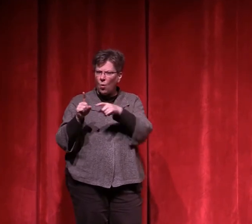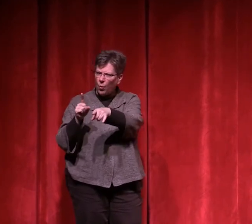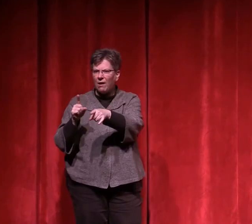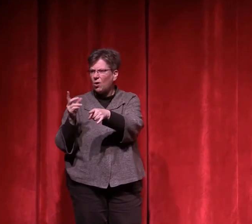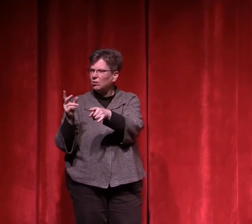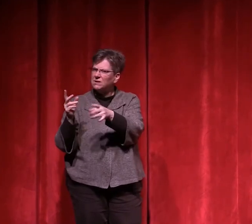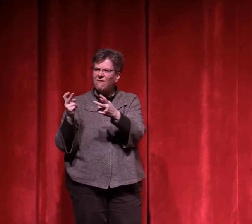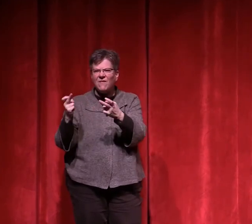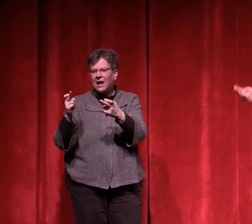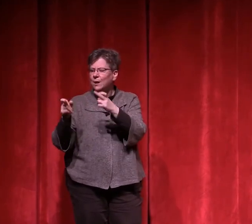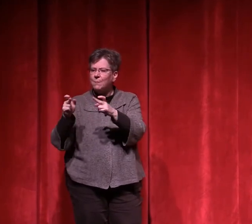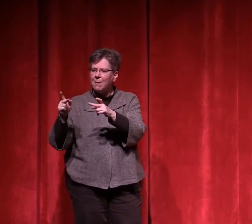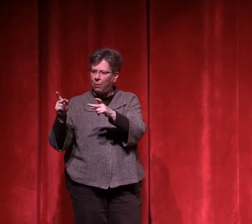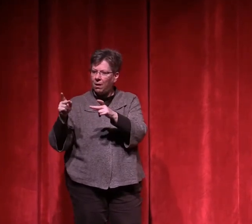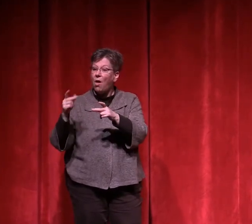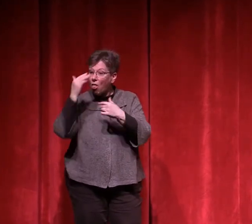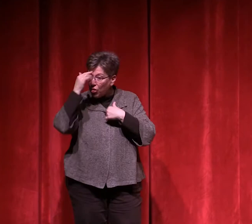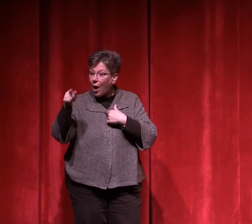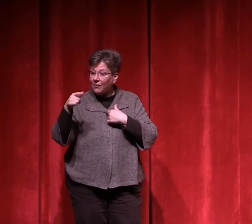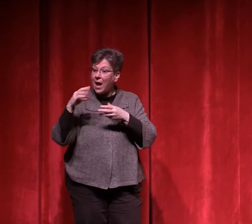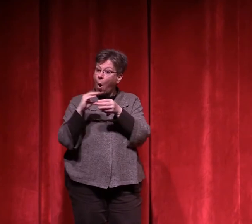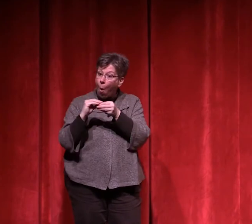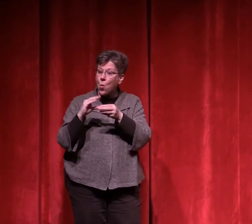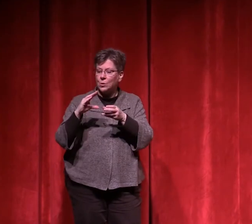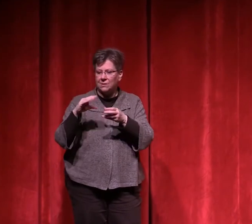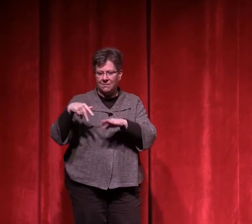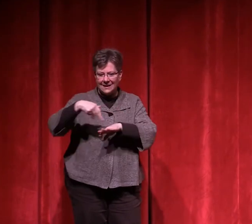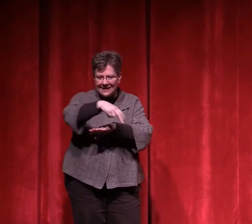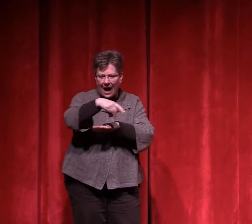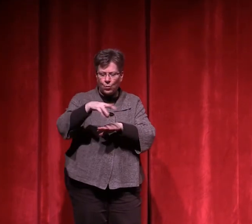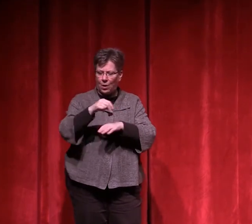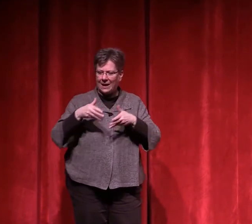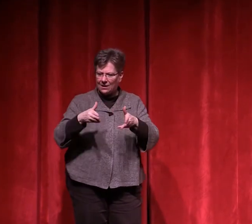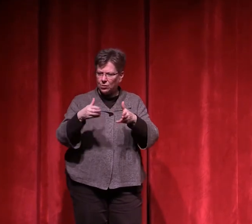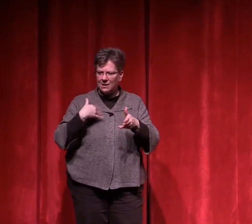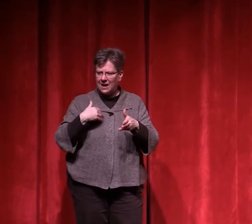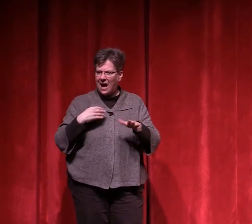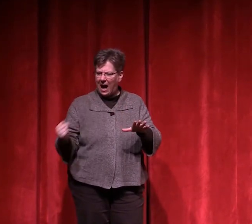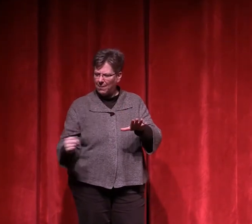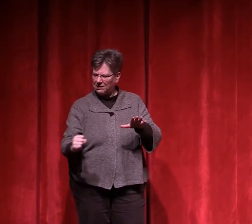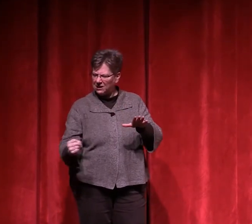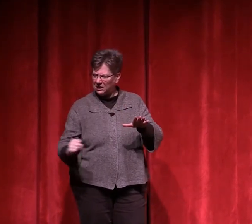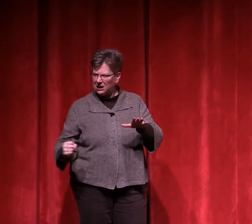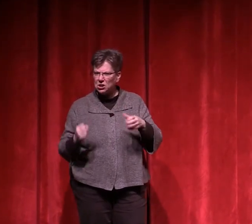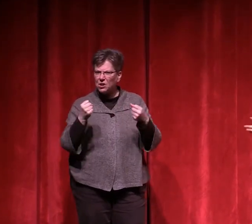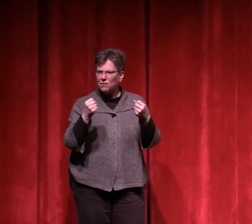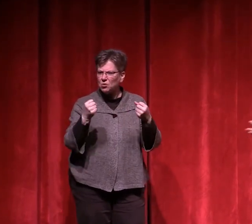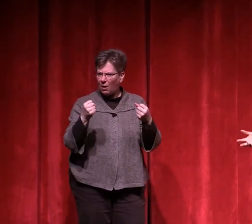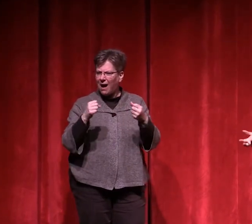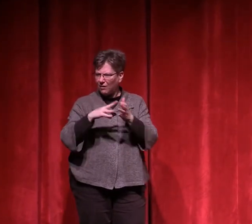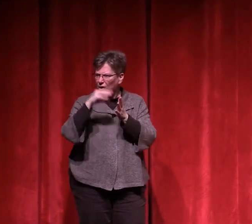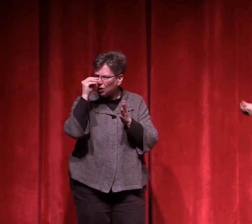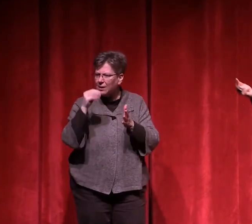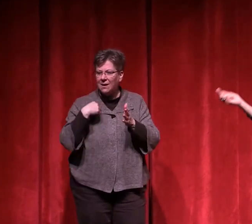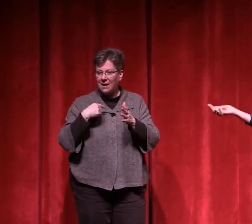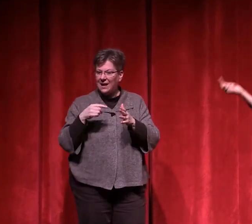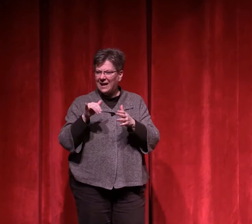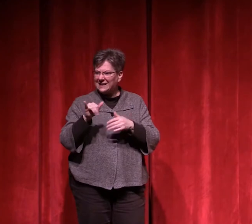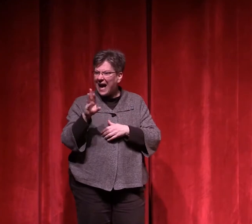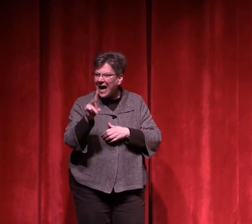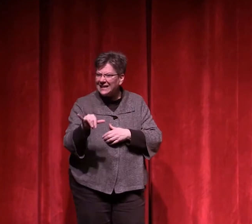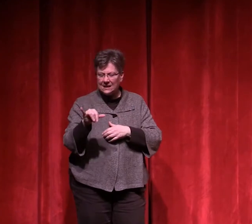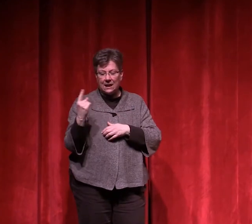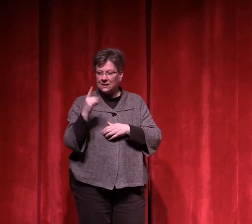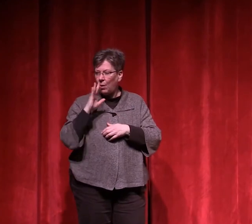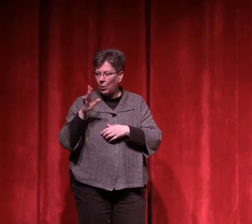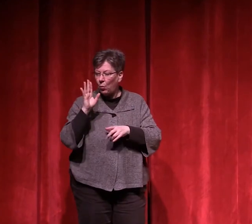only thought they owned the sidewalk, but also the street. So I'm driving a stick shift, the road's probably icy, and somebody's gonna step